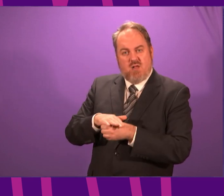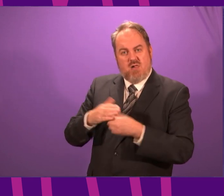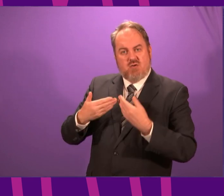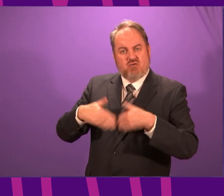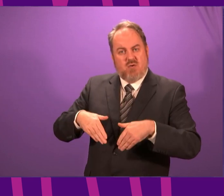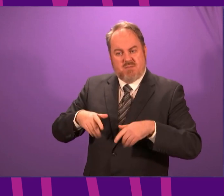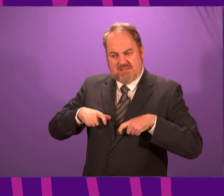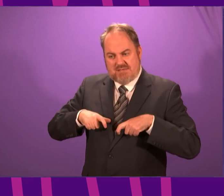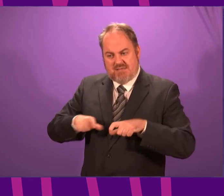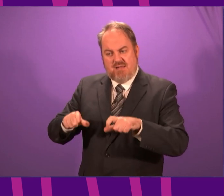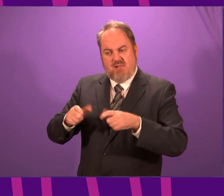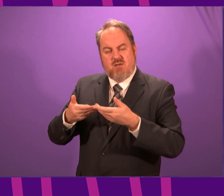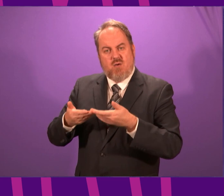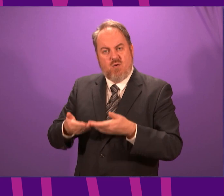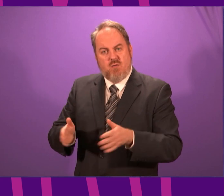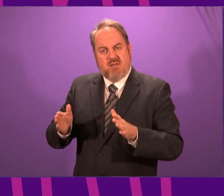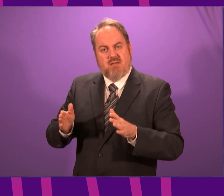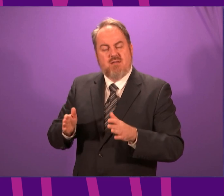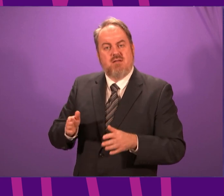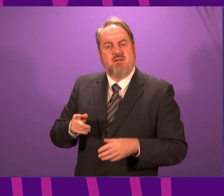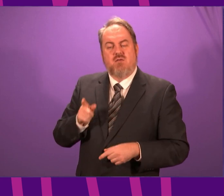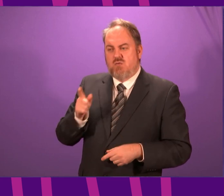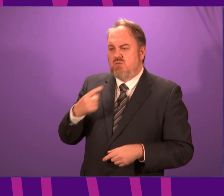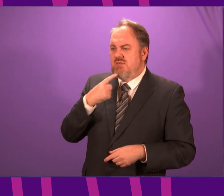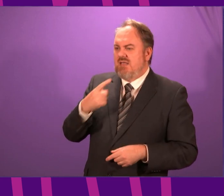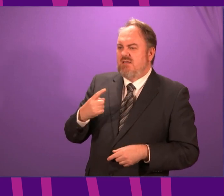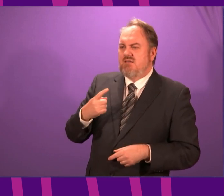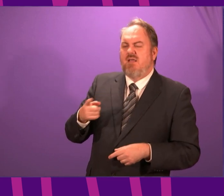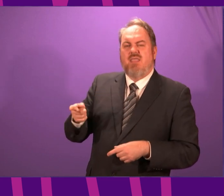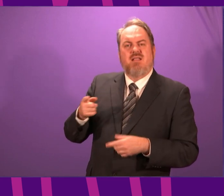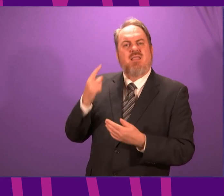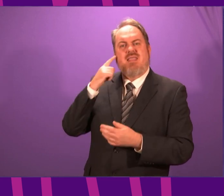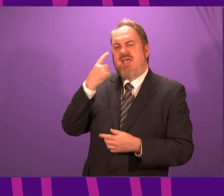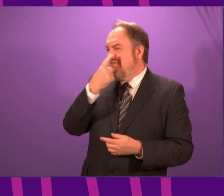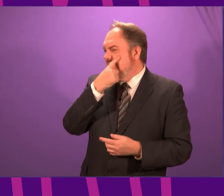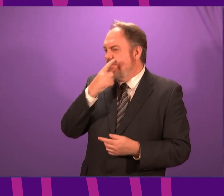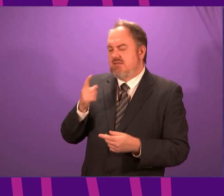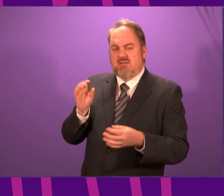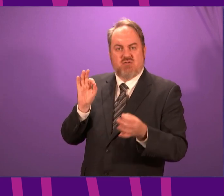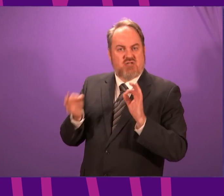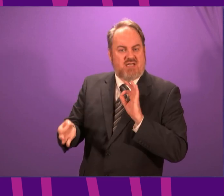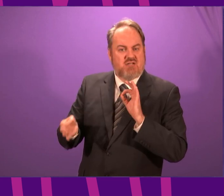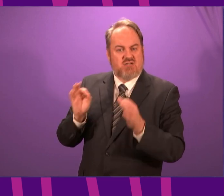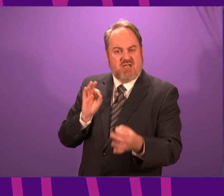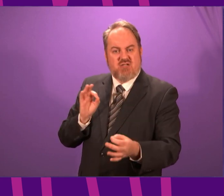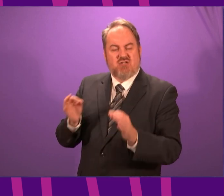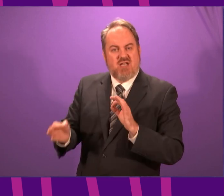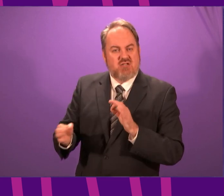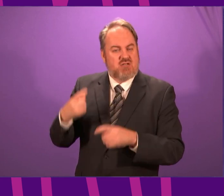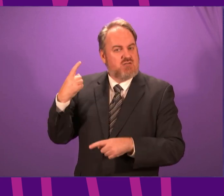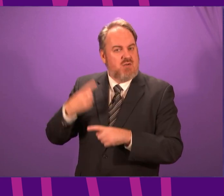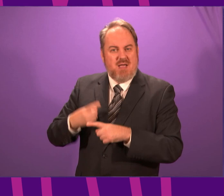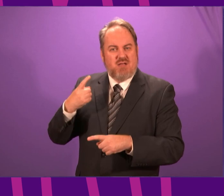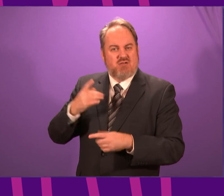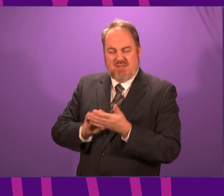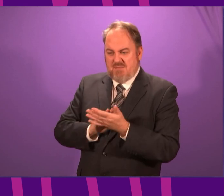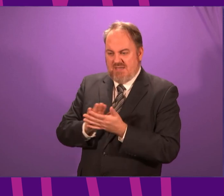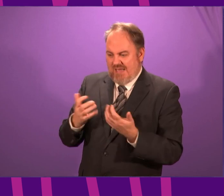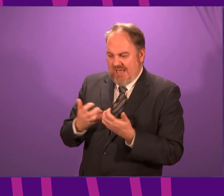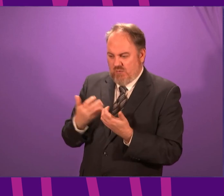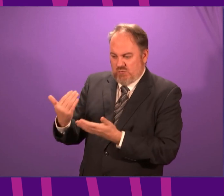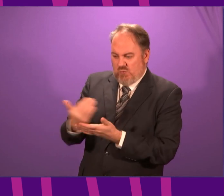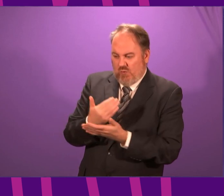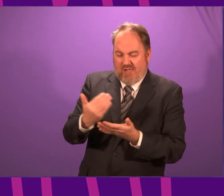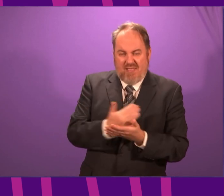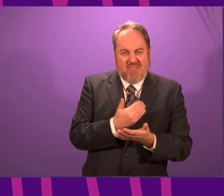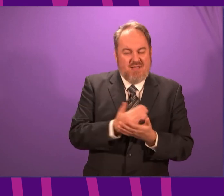in the future. The framework speaks of the principle of evidence, but the rules are changing so quickly that it doesn't seem even possible to collate the evidence,